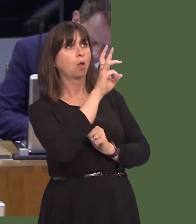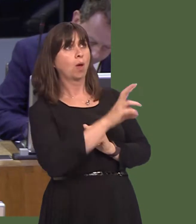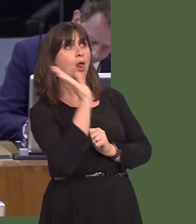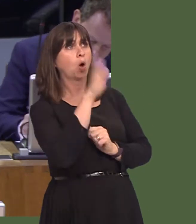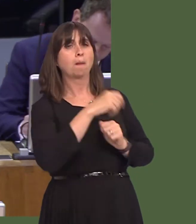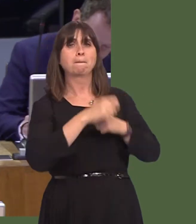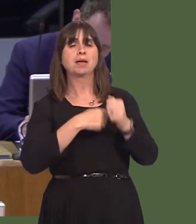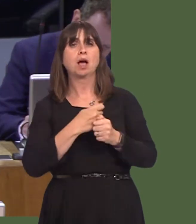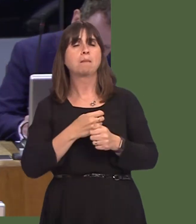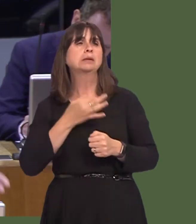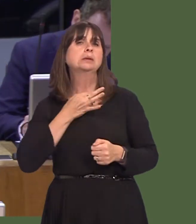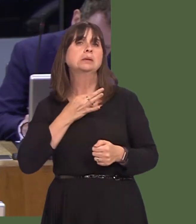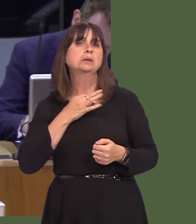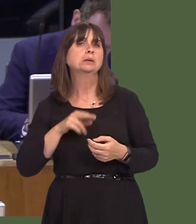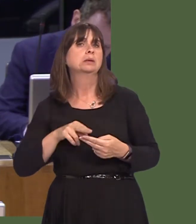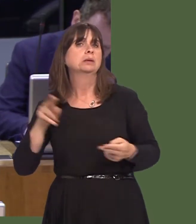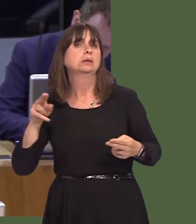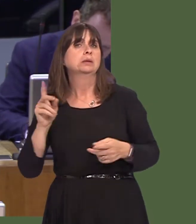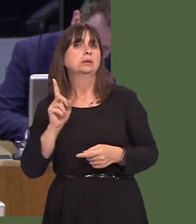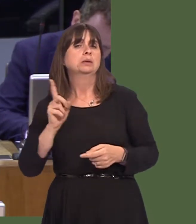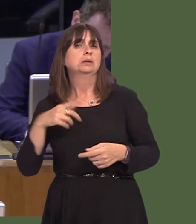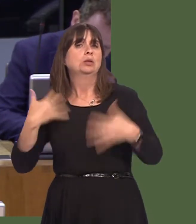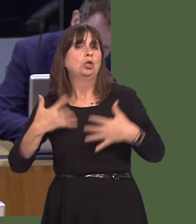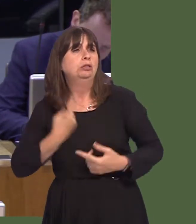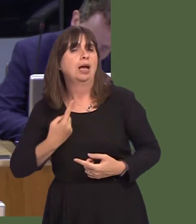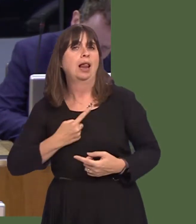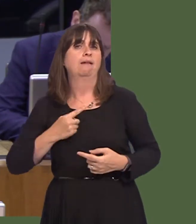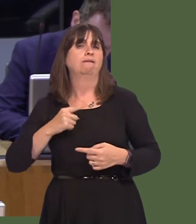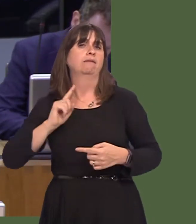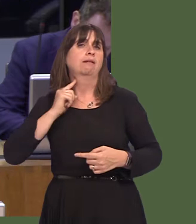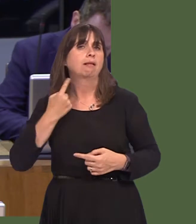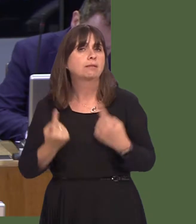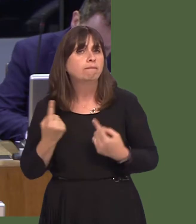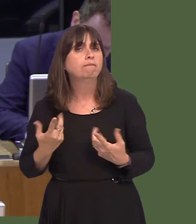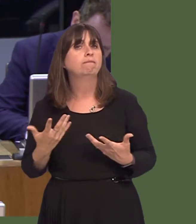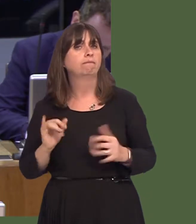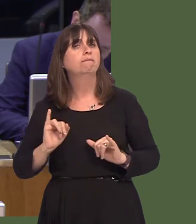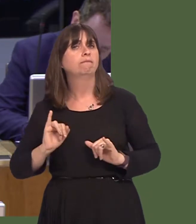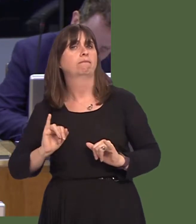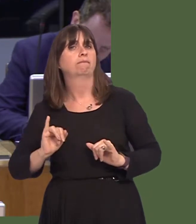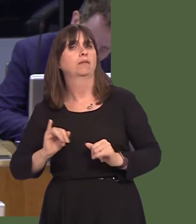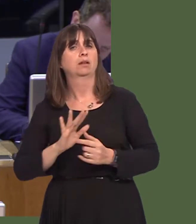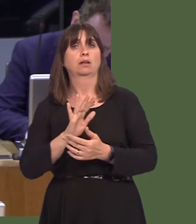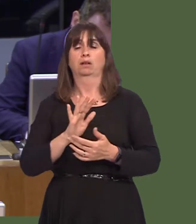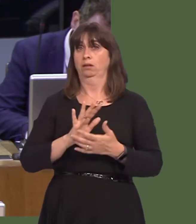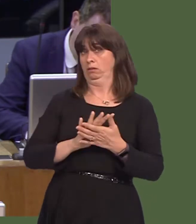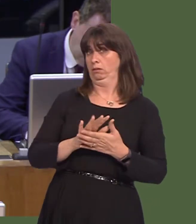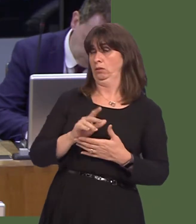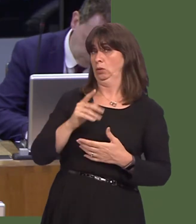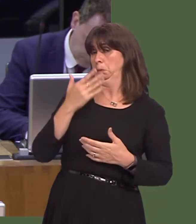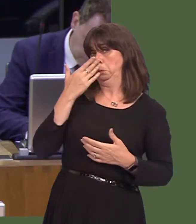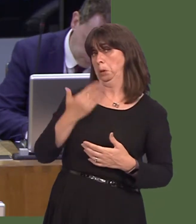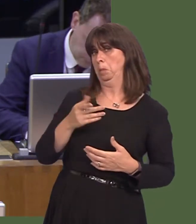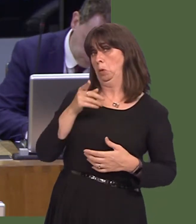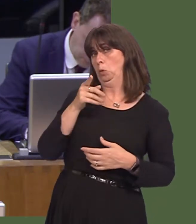and suicide. So in your government's submission, to the Commission of Justice. You appear